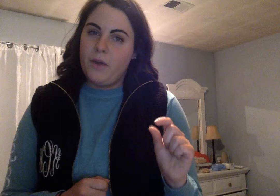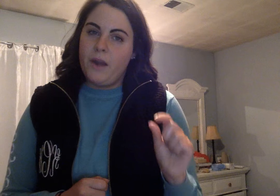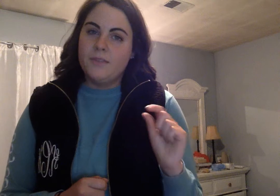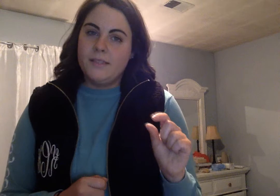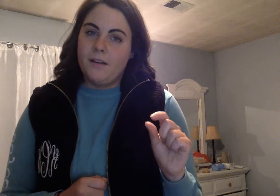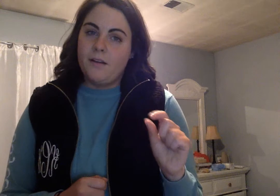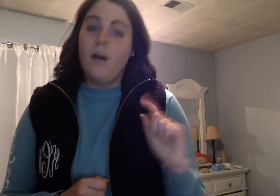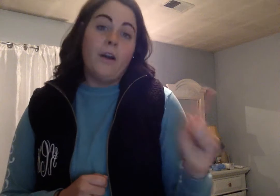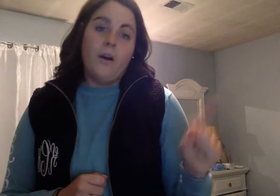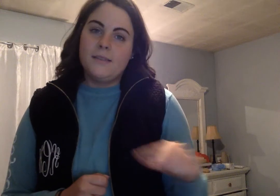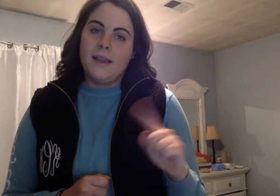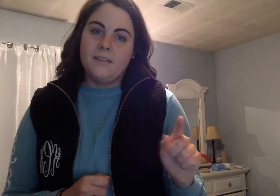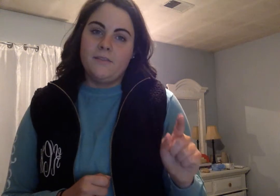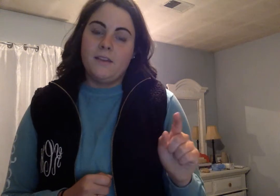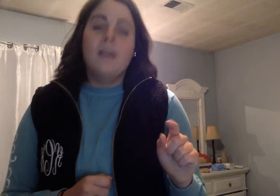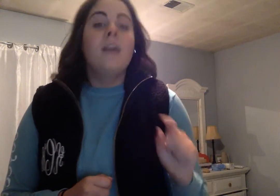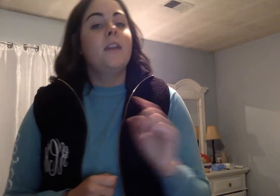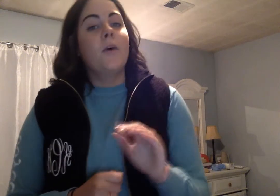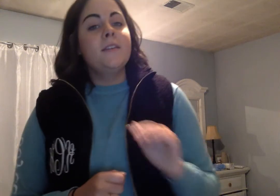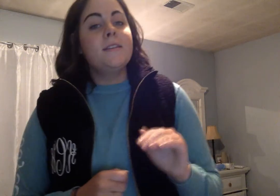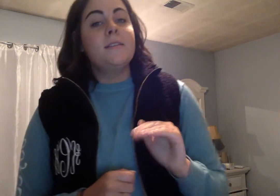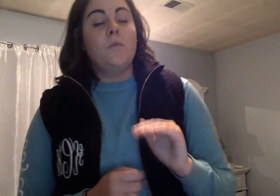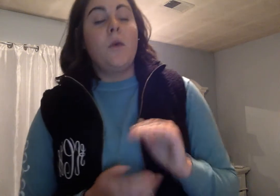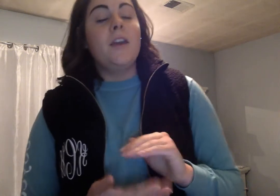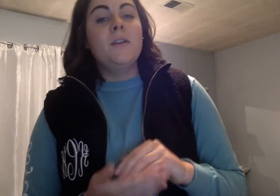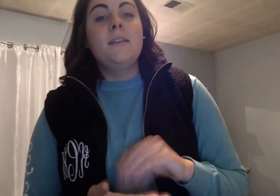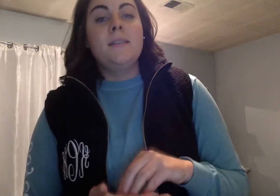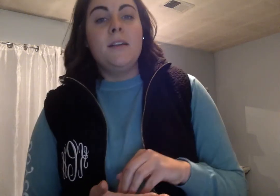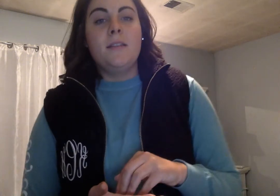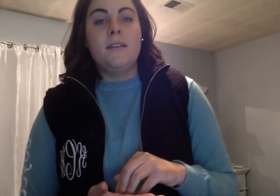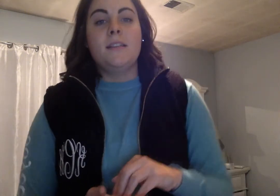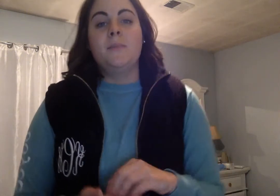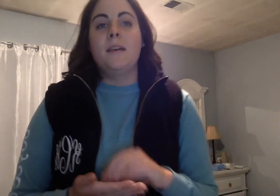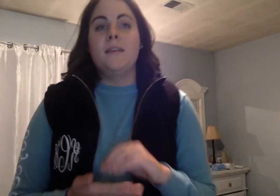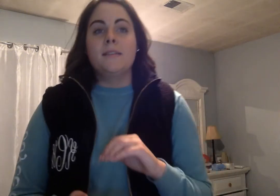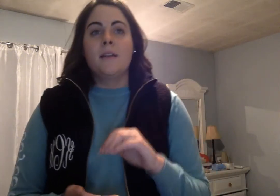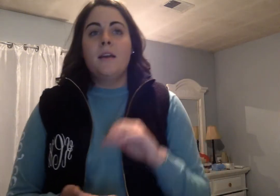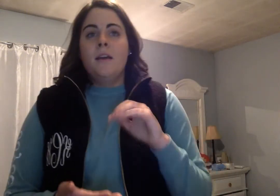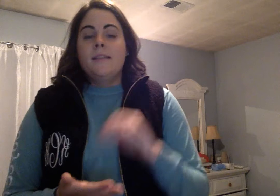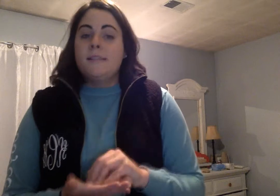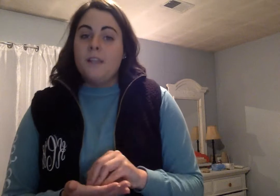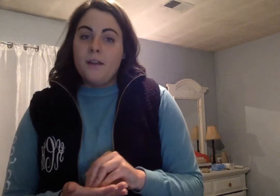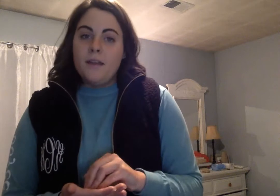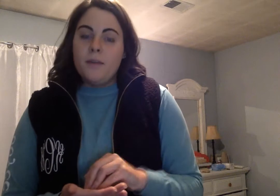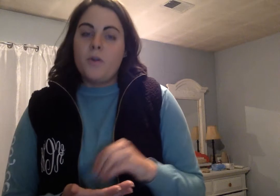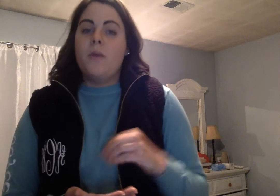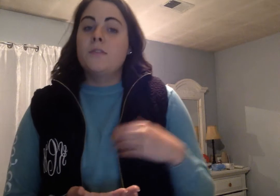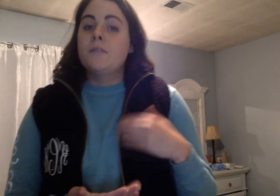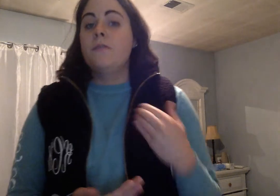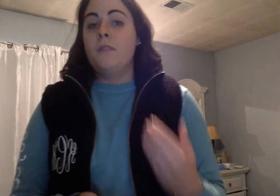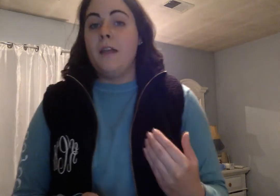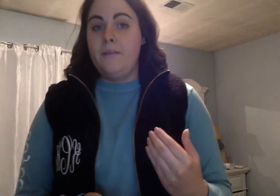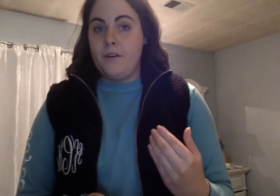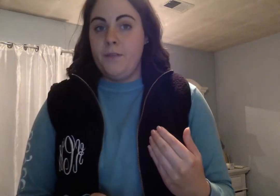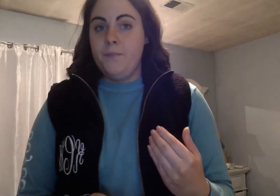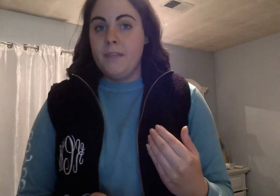brown sear on all sides of it. Now why you need to sear this is because searing promotes flavor. It's